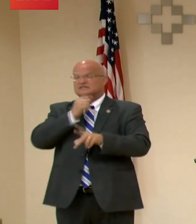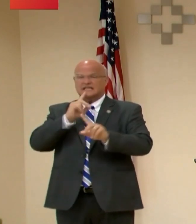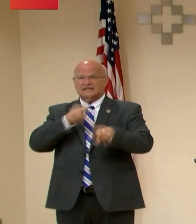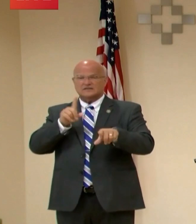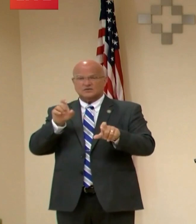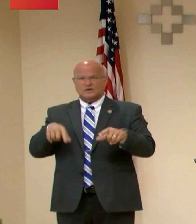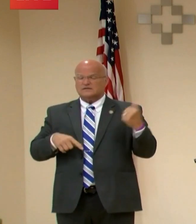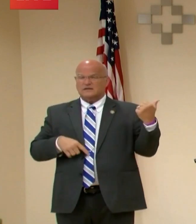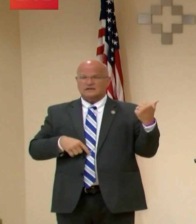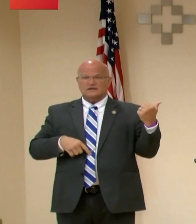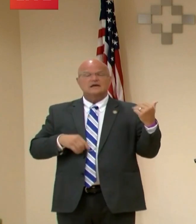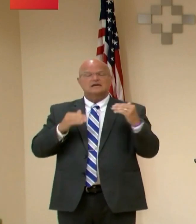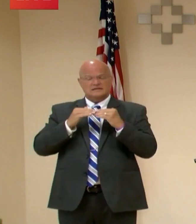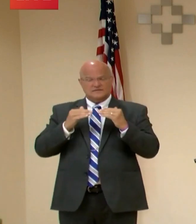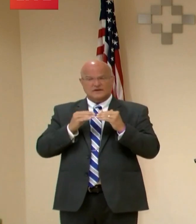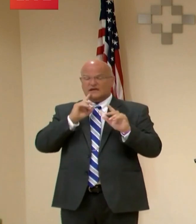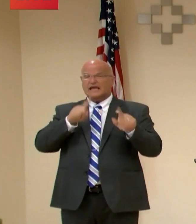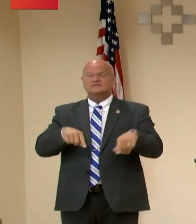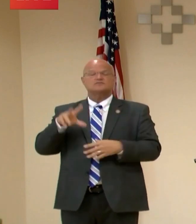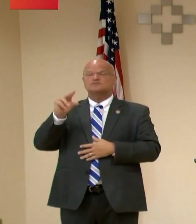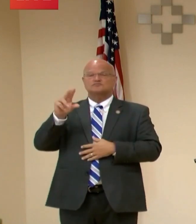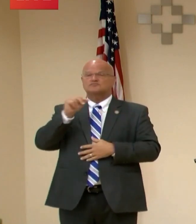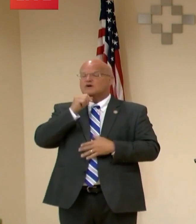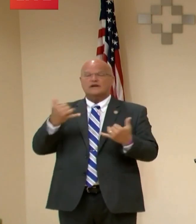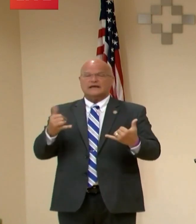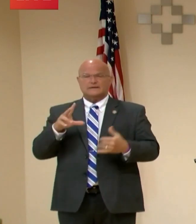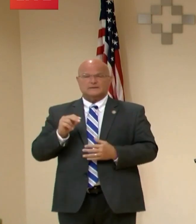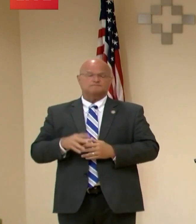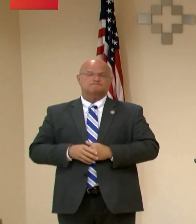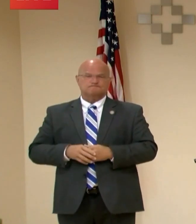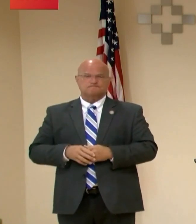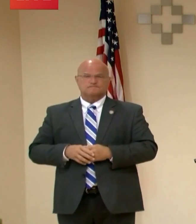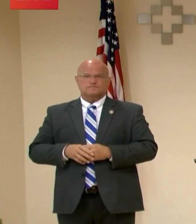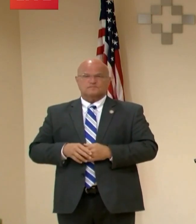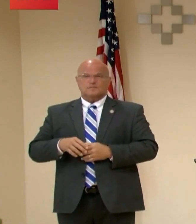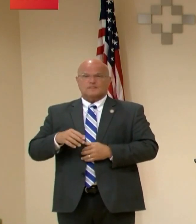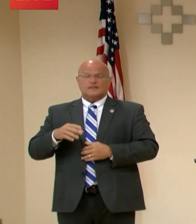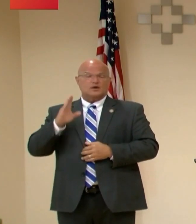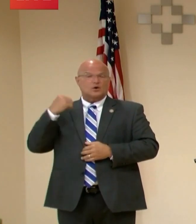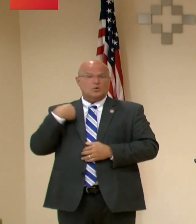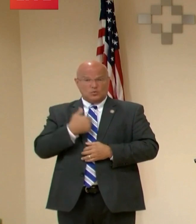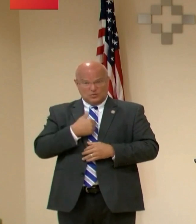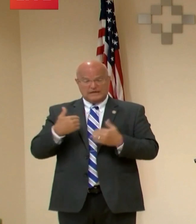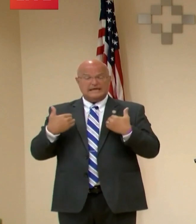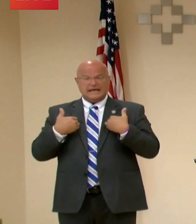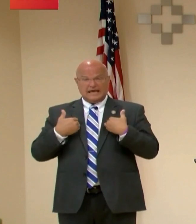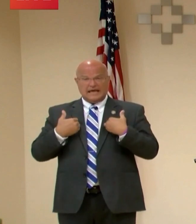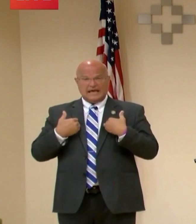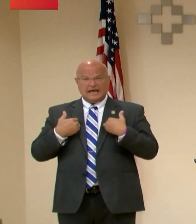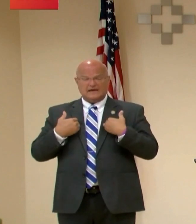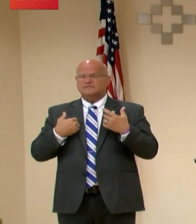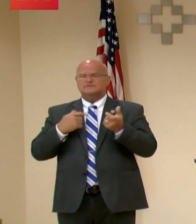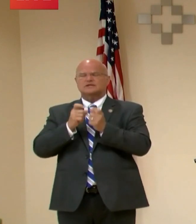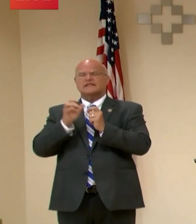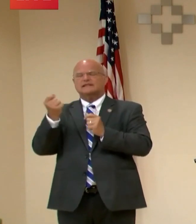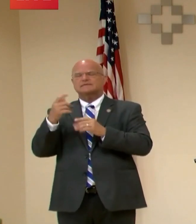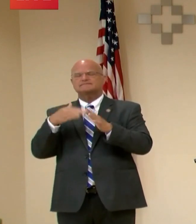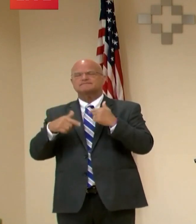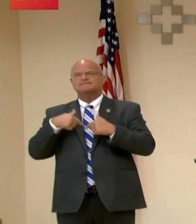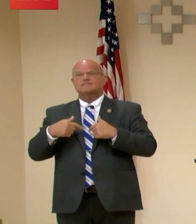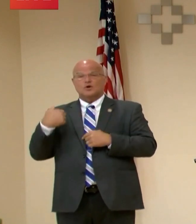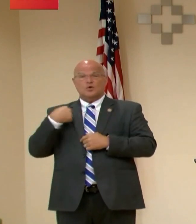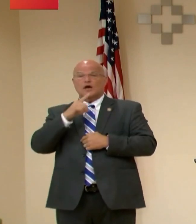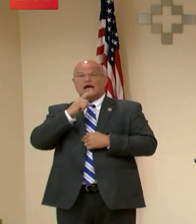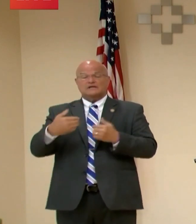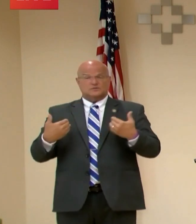the question. That's fair, and the answer is not at this time. We do have, let me change that a little bit.